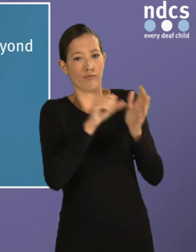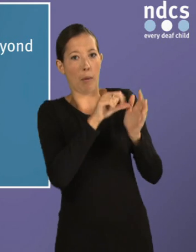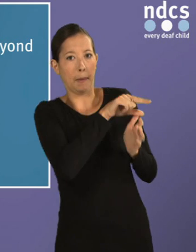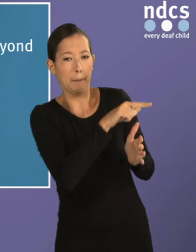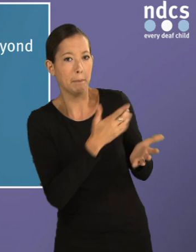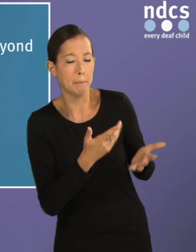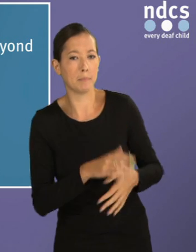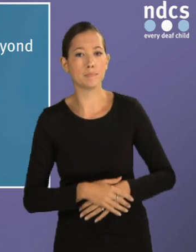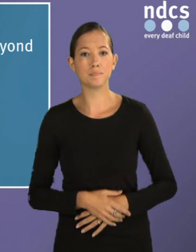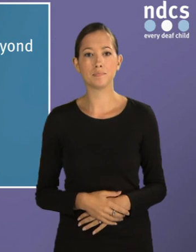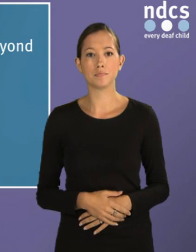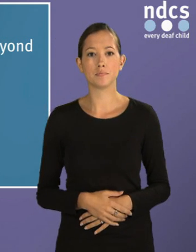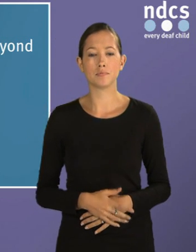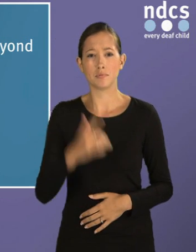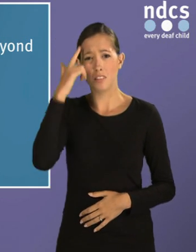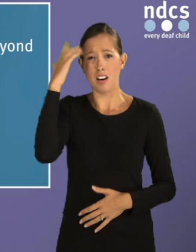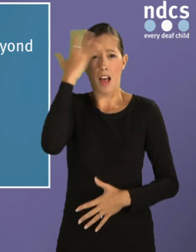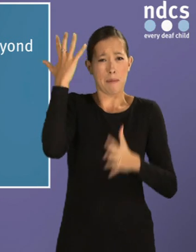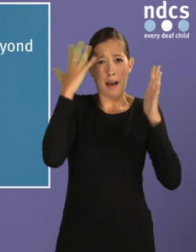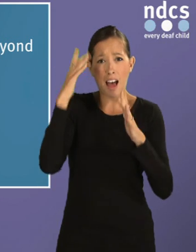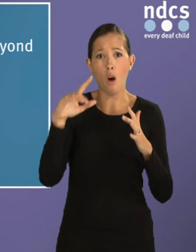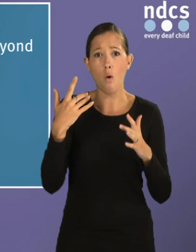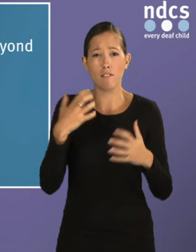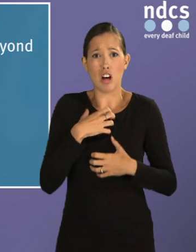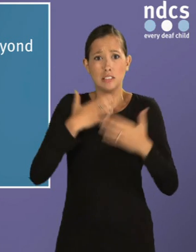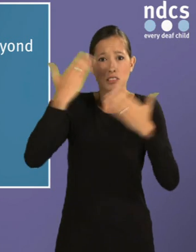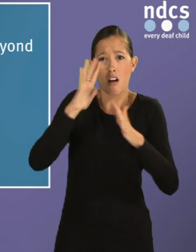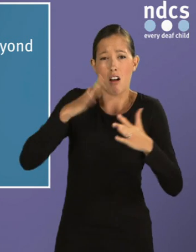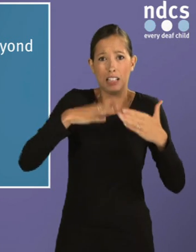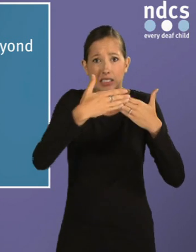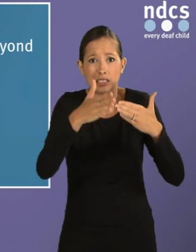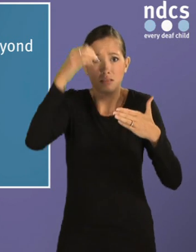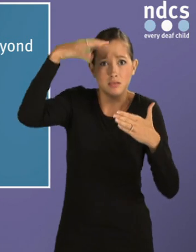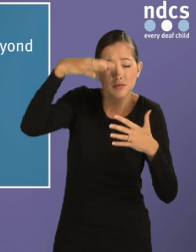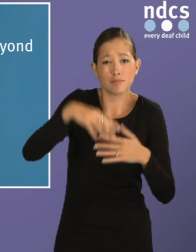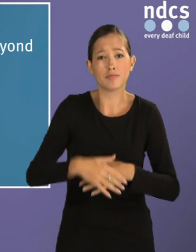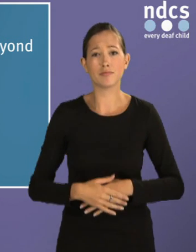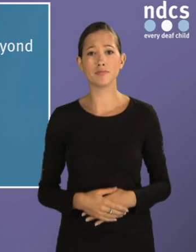who has a problem, having nightmares or being afraid of the dark,